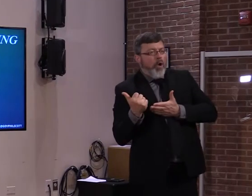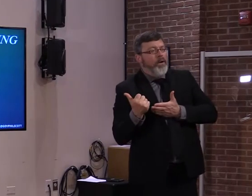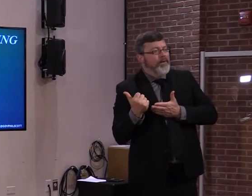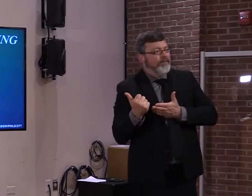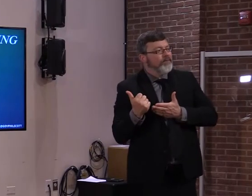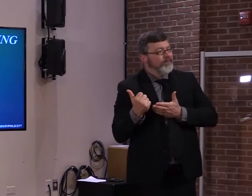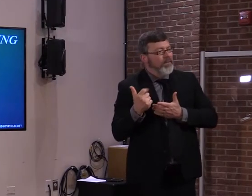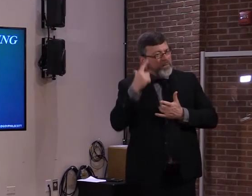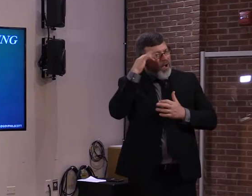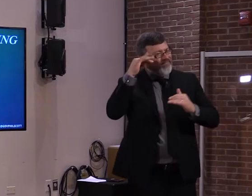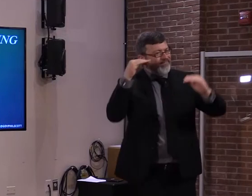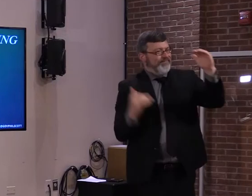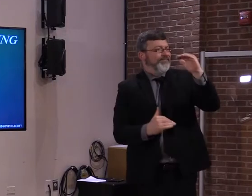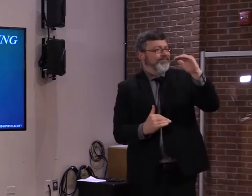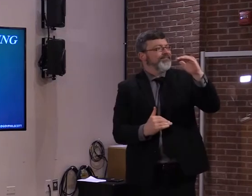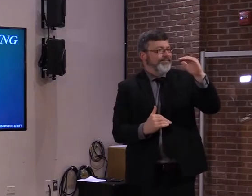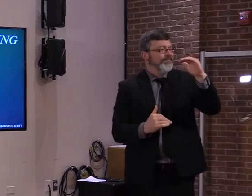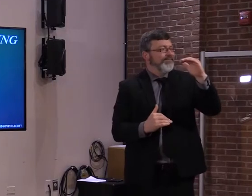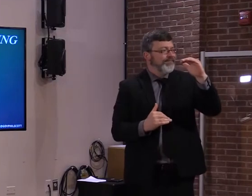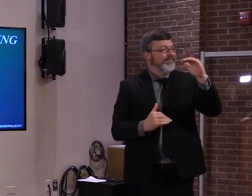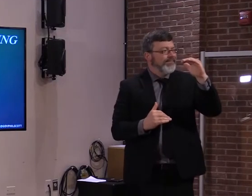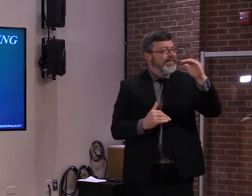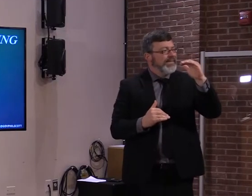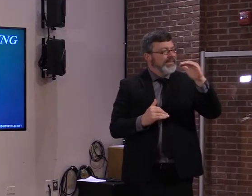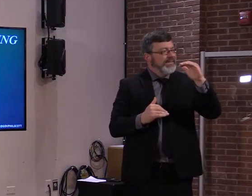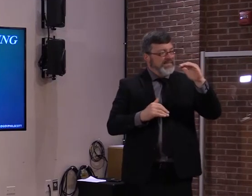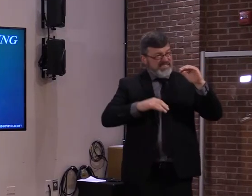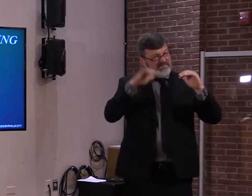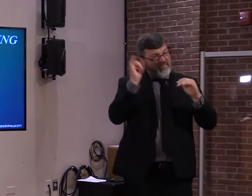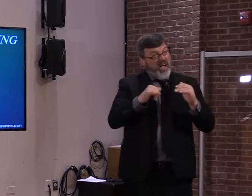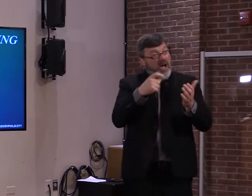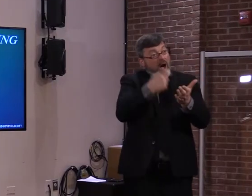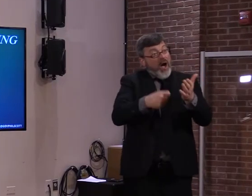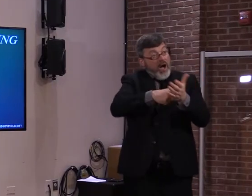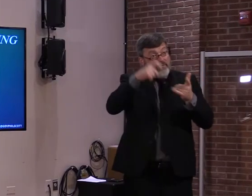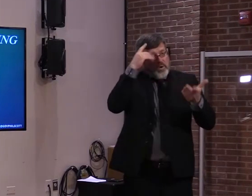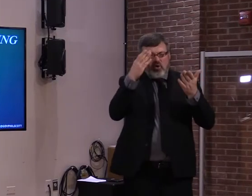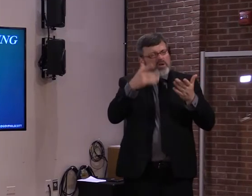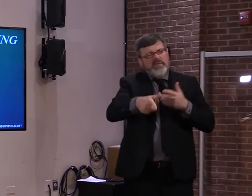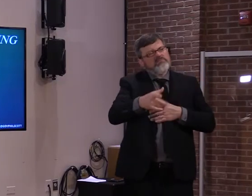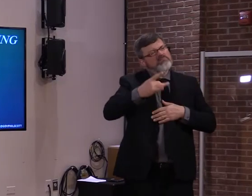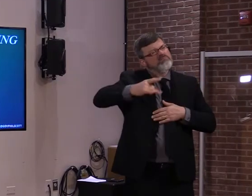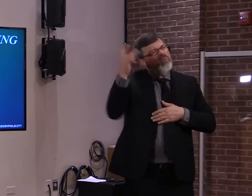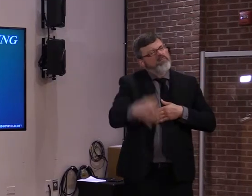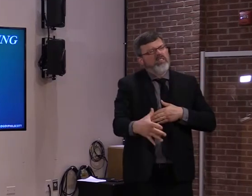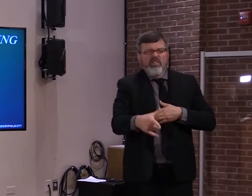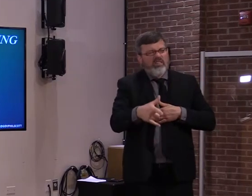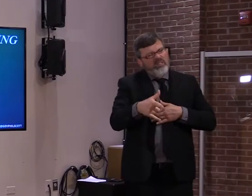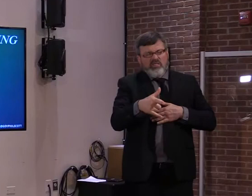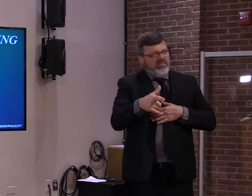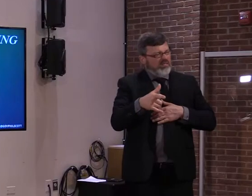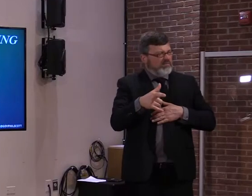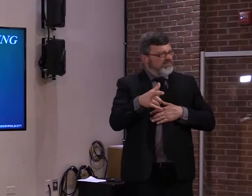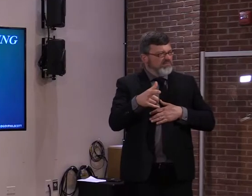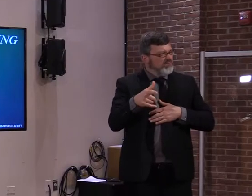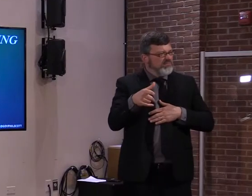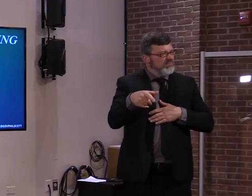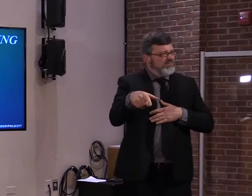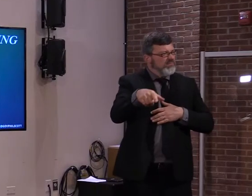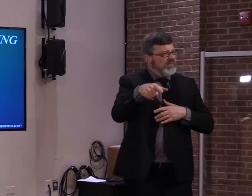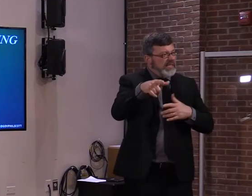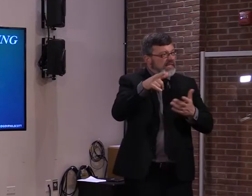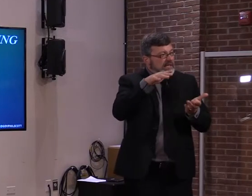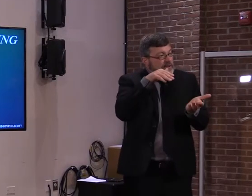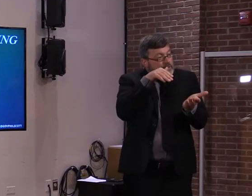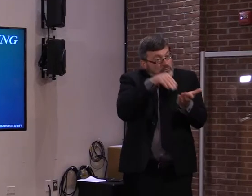think it's a perverse model that you get paid for how many procedures or visits that you have. That it does